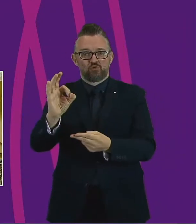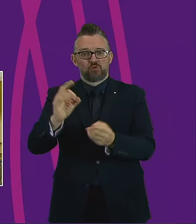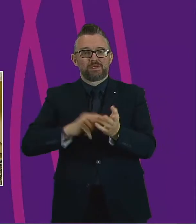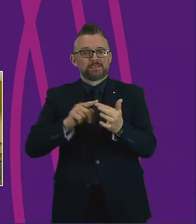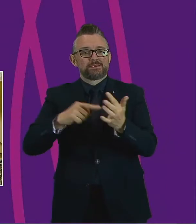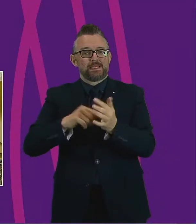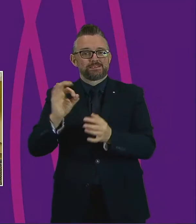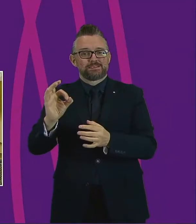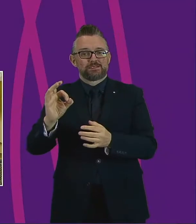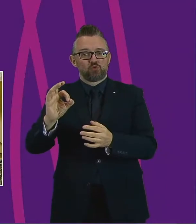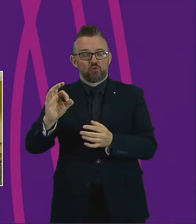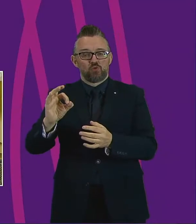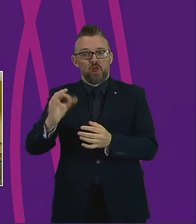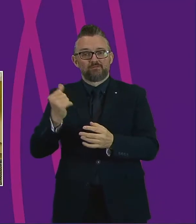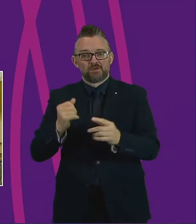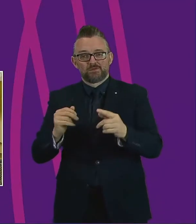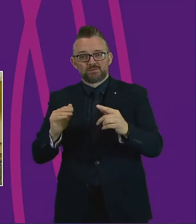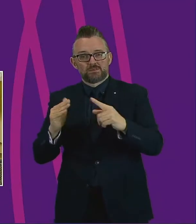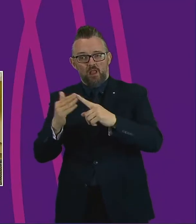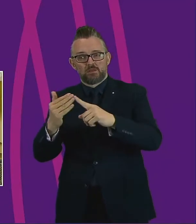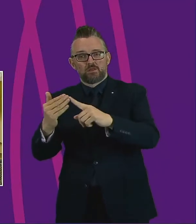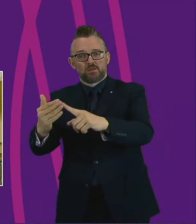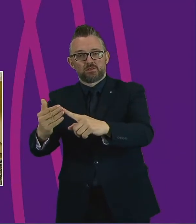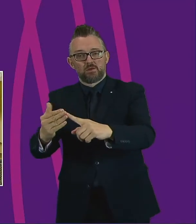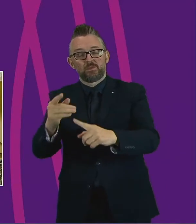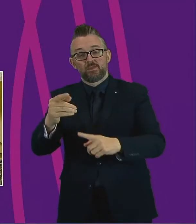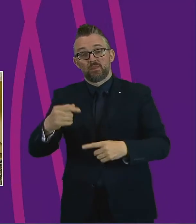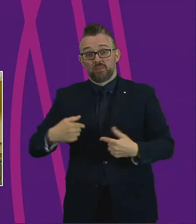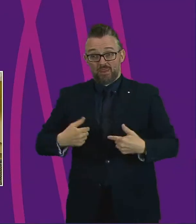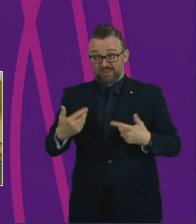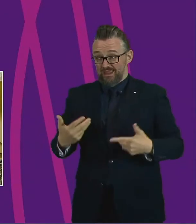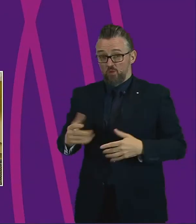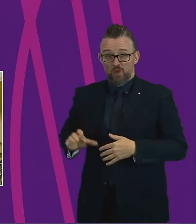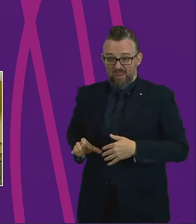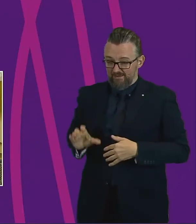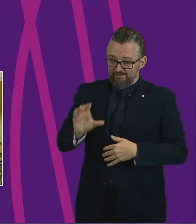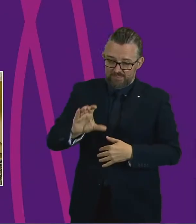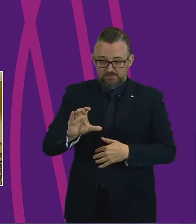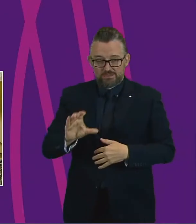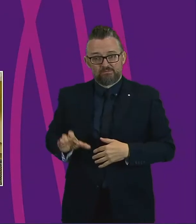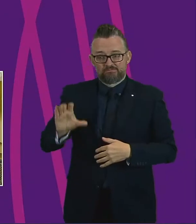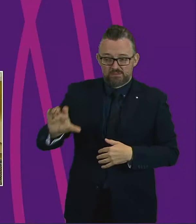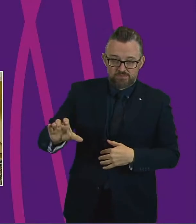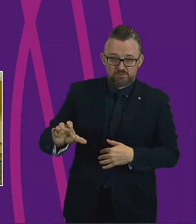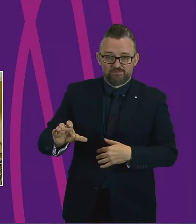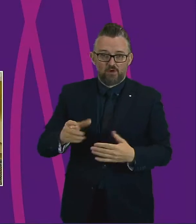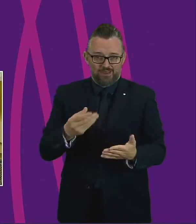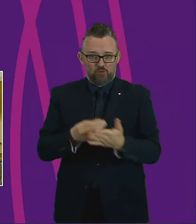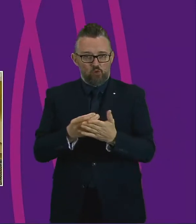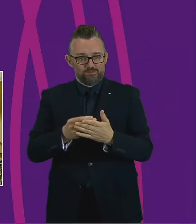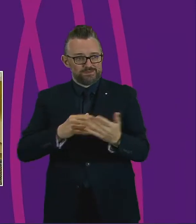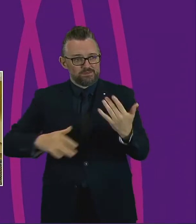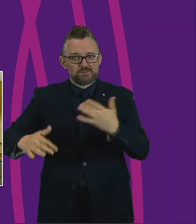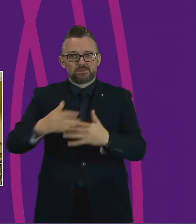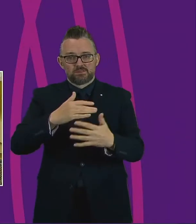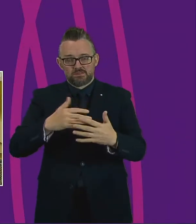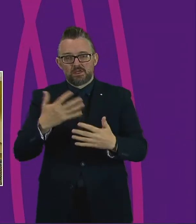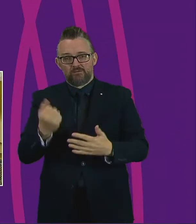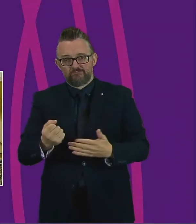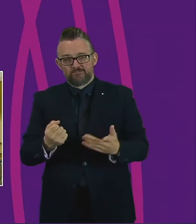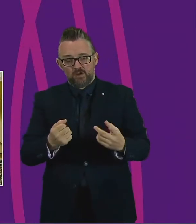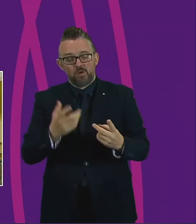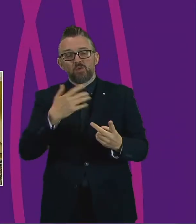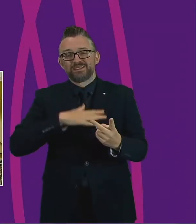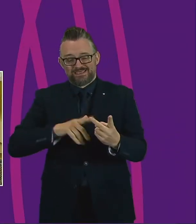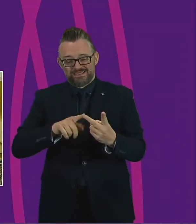along the way towards that. The investments that we already make in our economy, but particularly I think those as we will require to make to